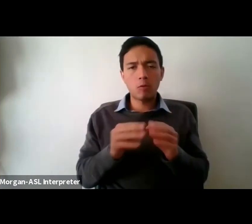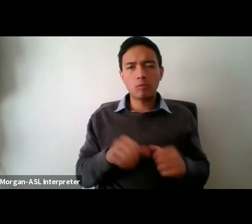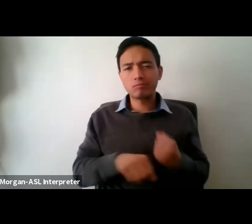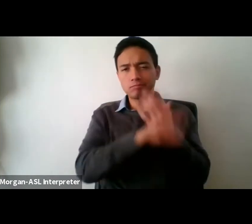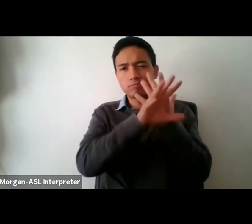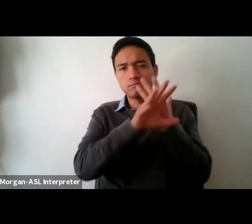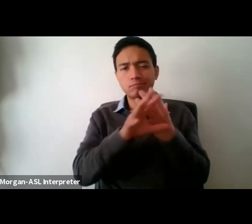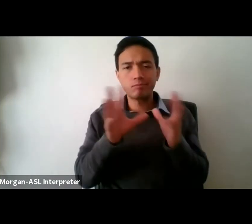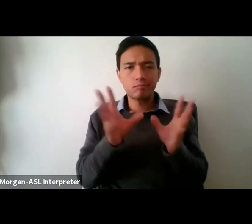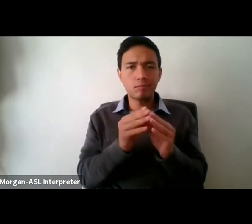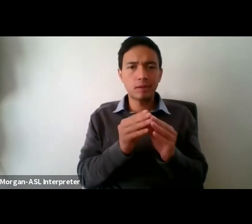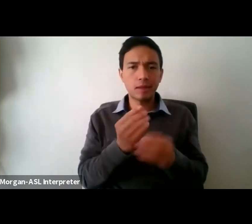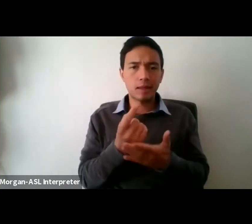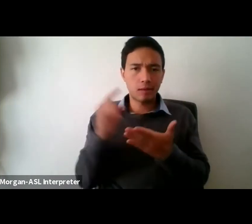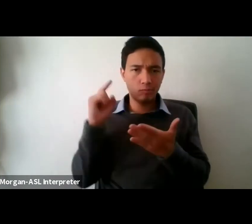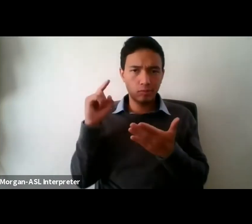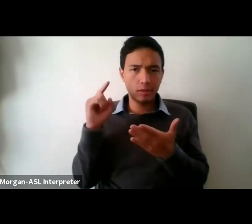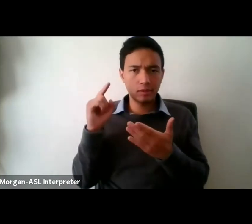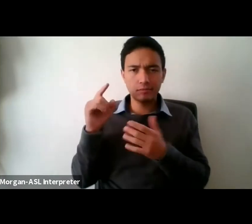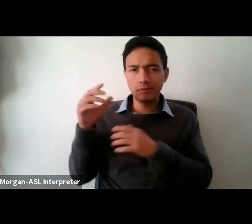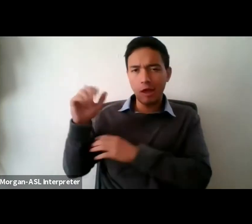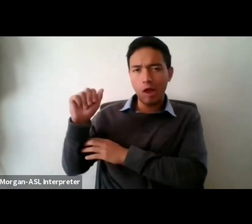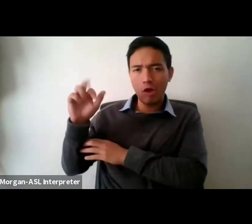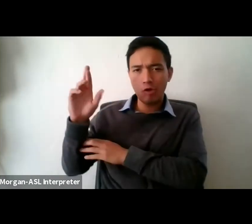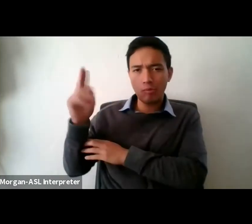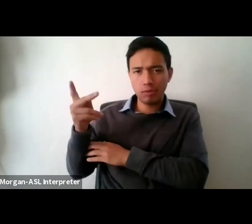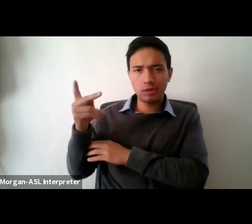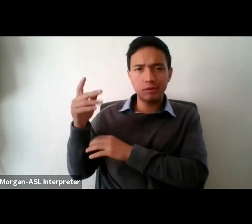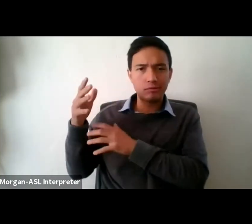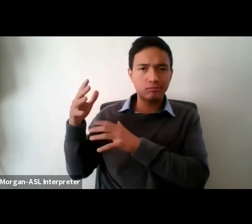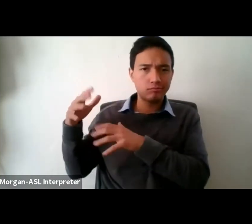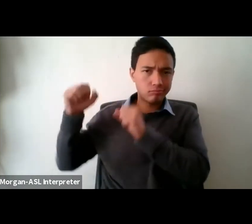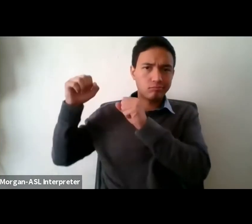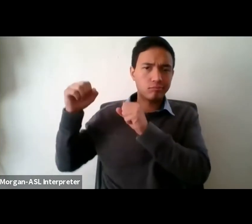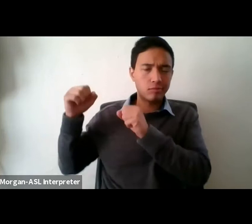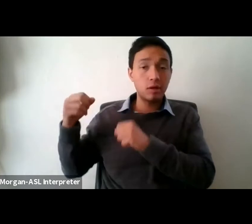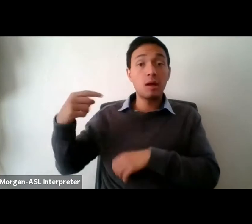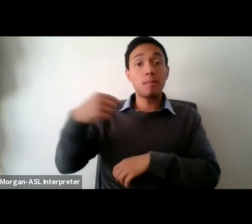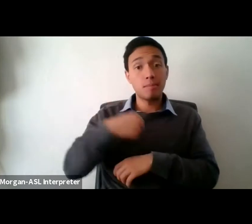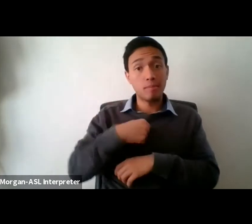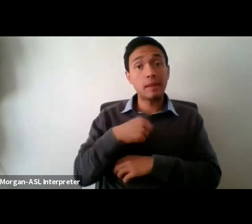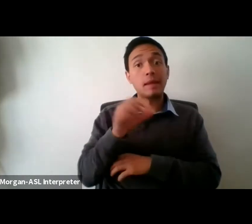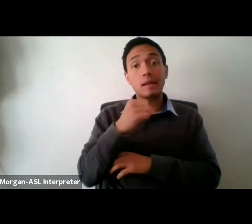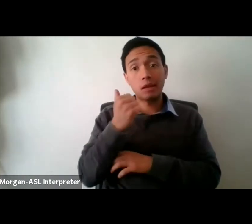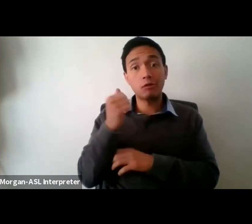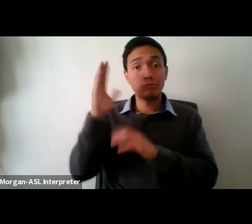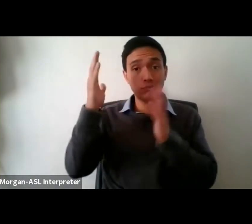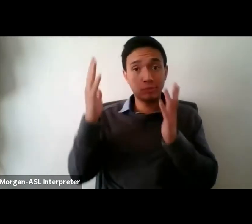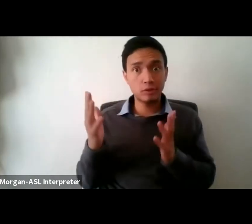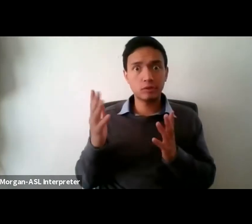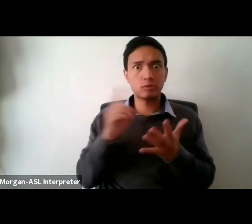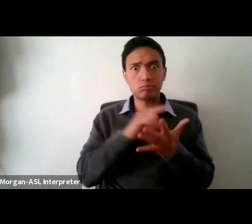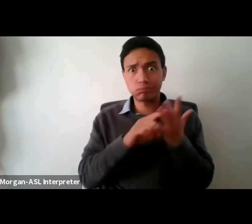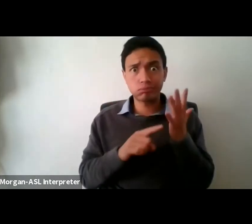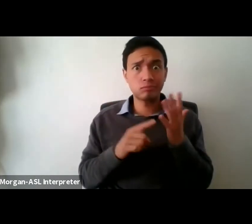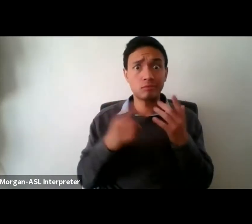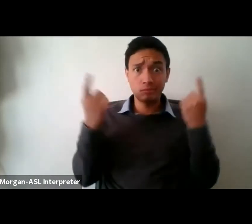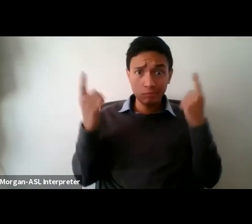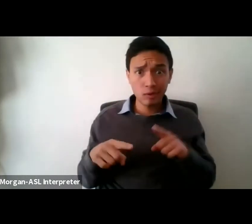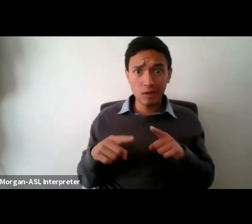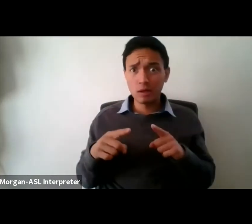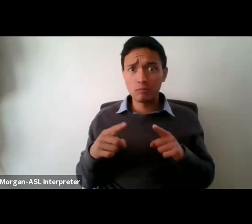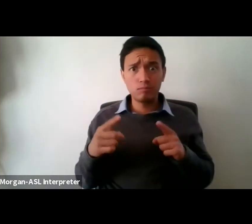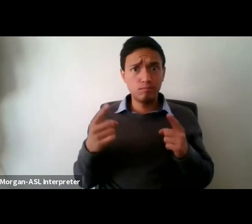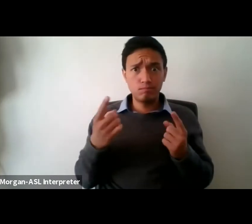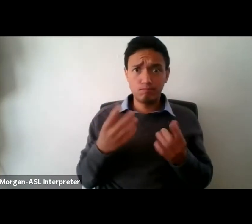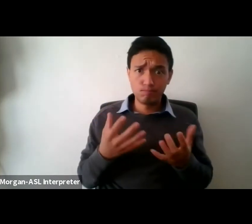and AARP. There, I and other speakers all agreed on the urgent need to act,